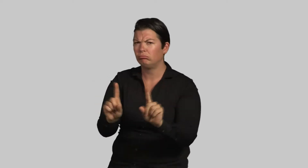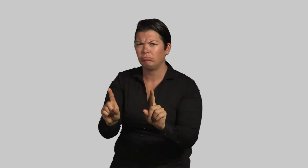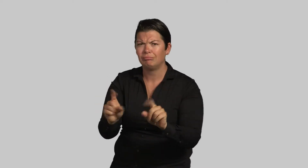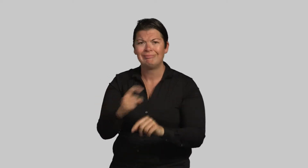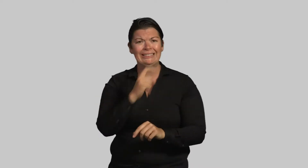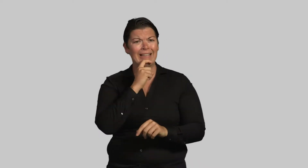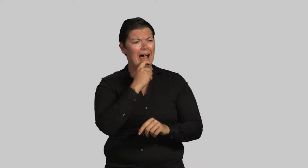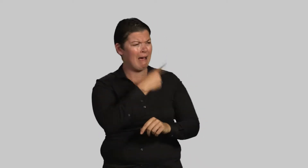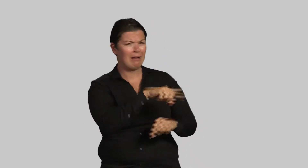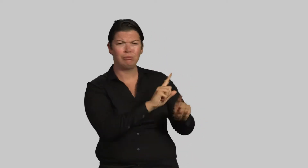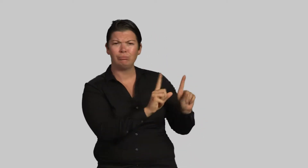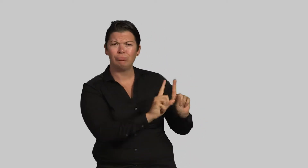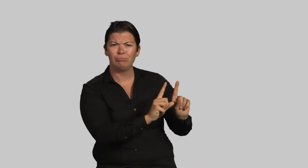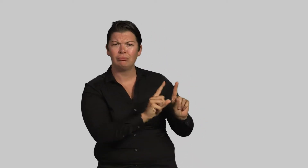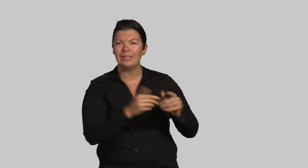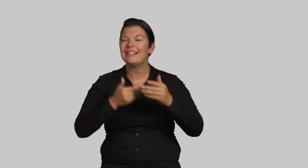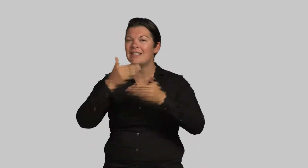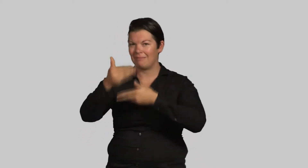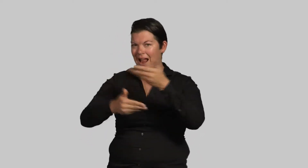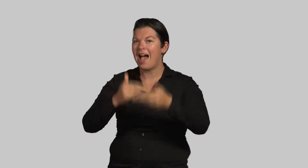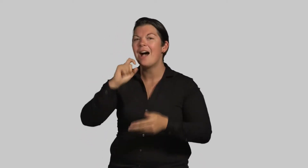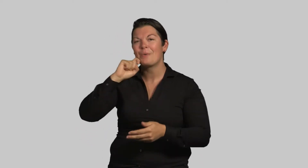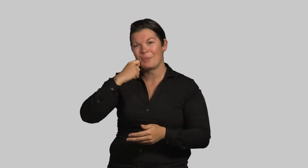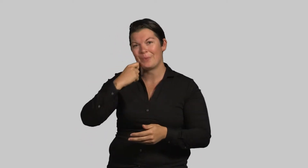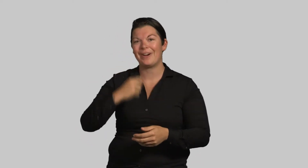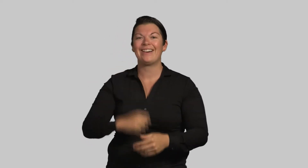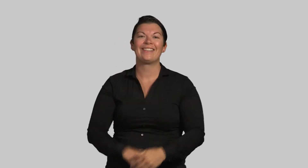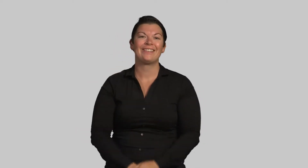For example, what might happen and what the staff might do.